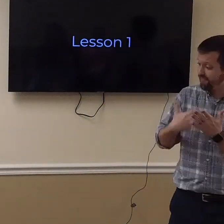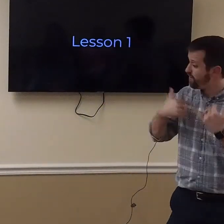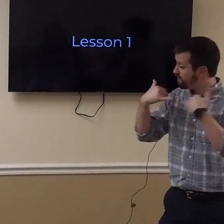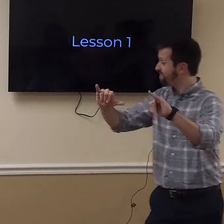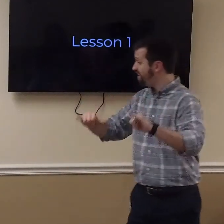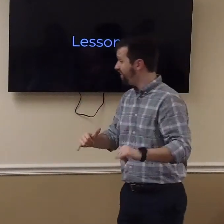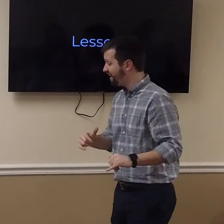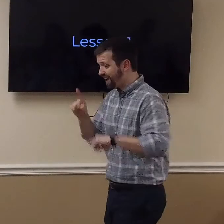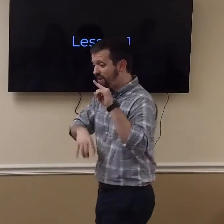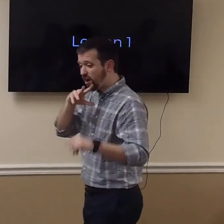sometimes we still can't talk.